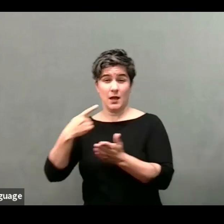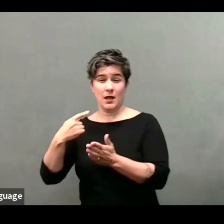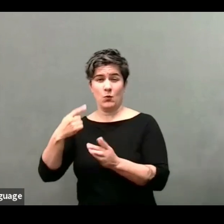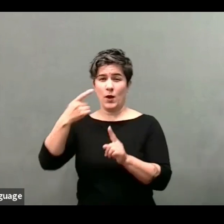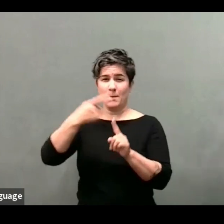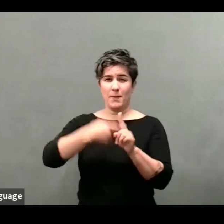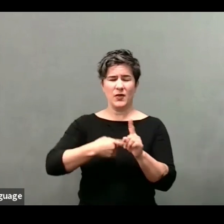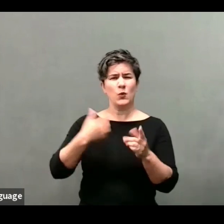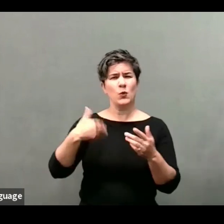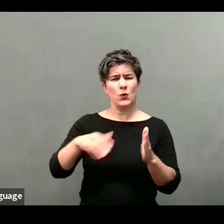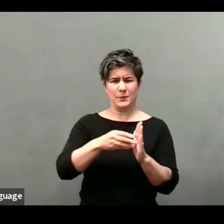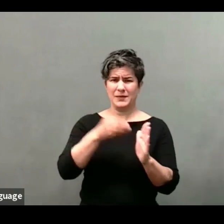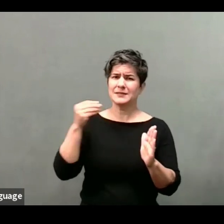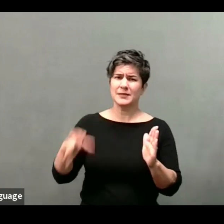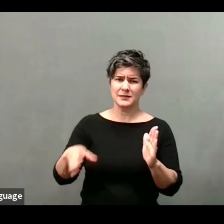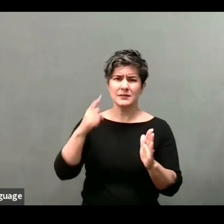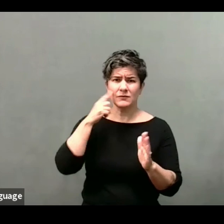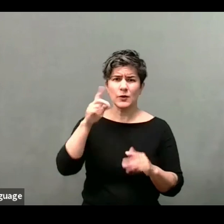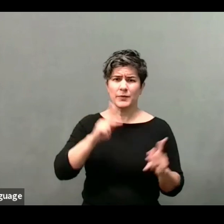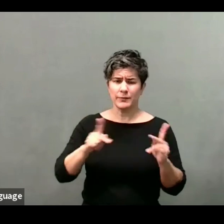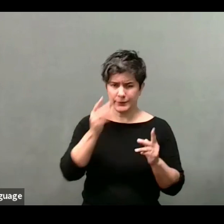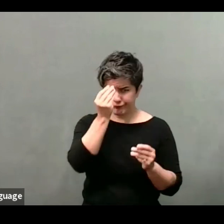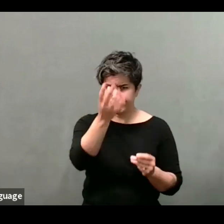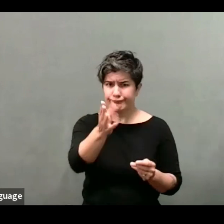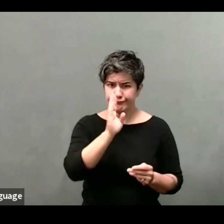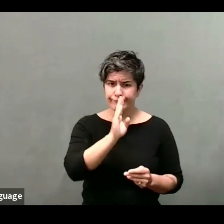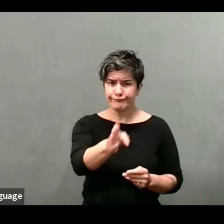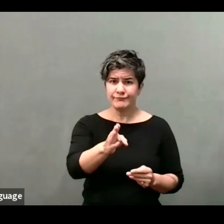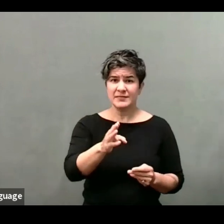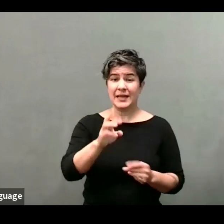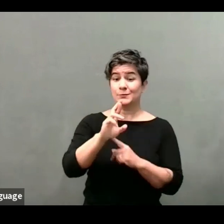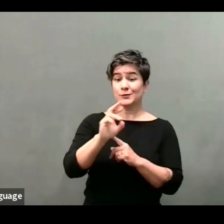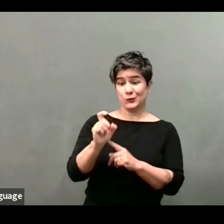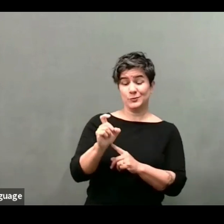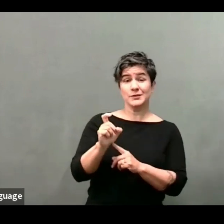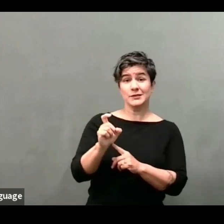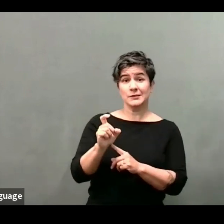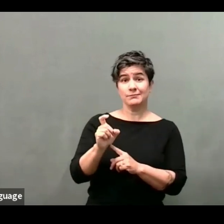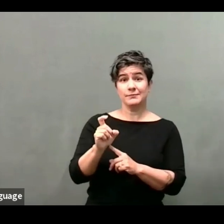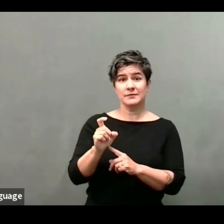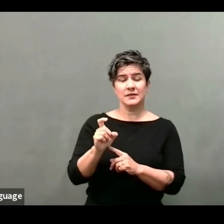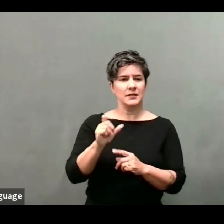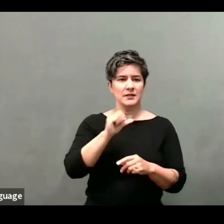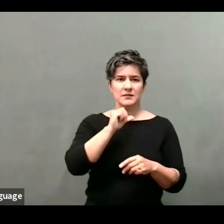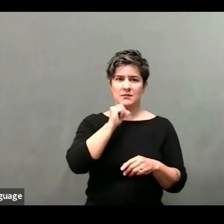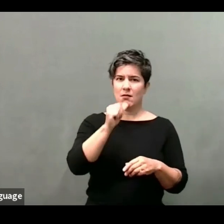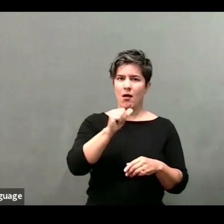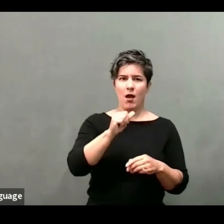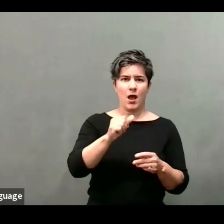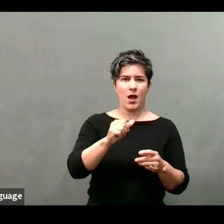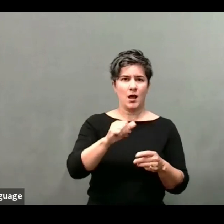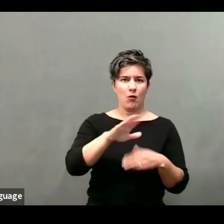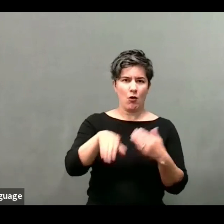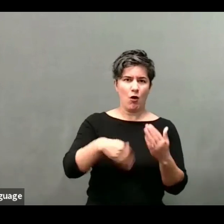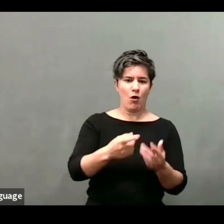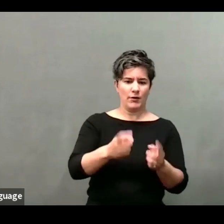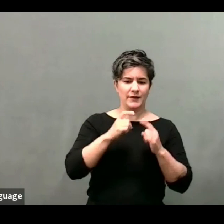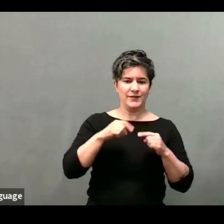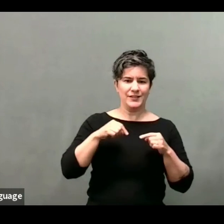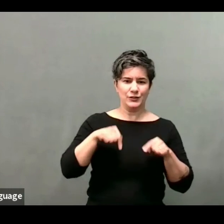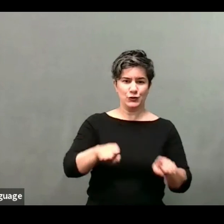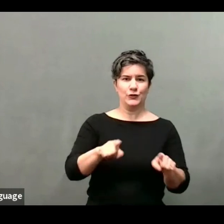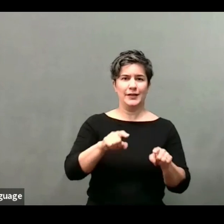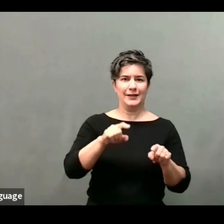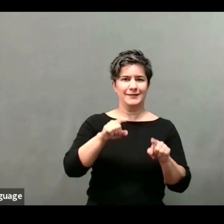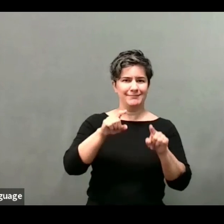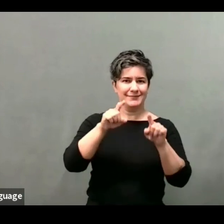be pretty expensive for folks. And because it is a prescription and it's not all given at the time of the exam, typically,